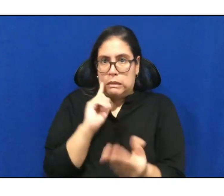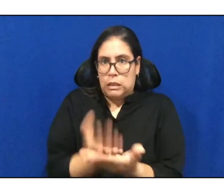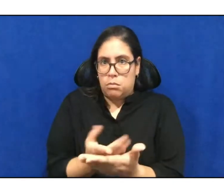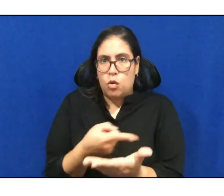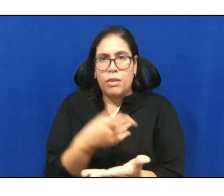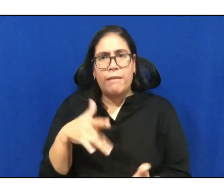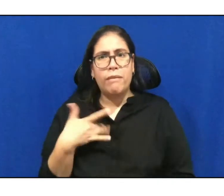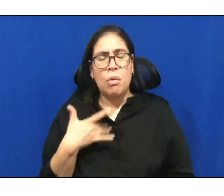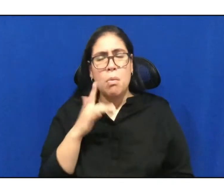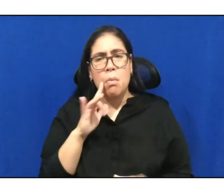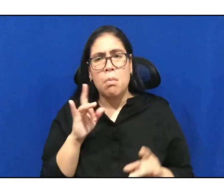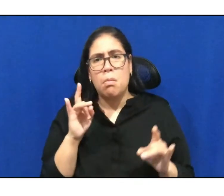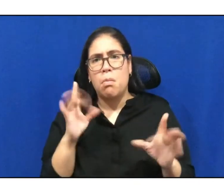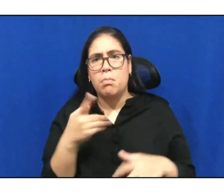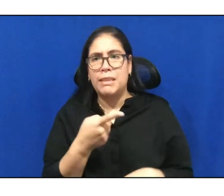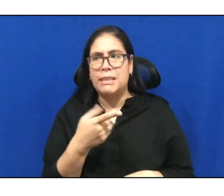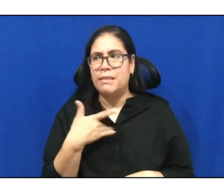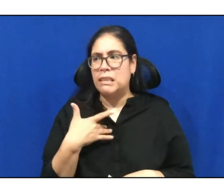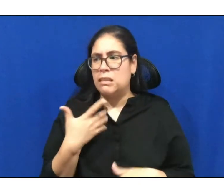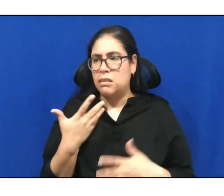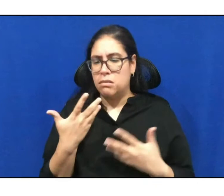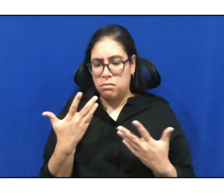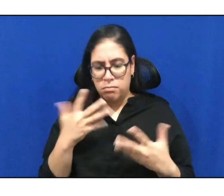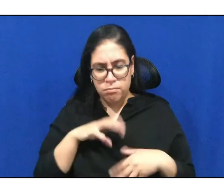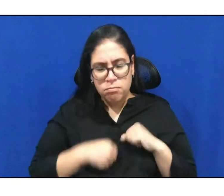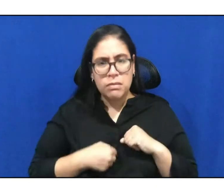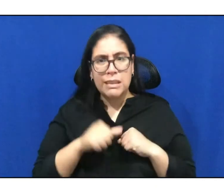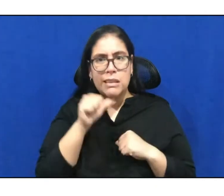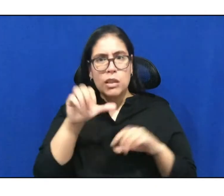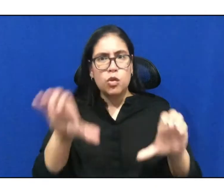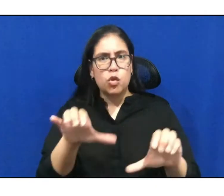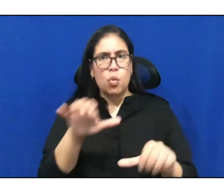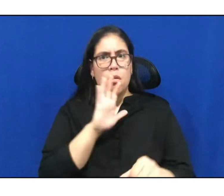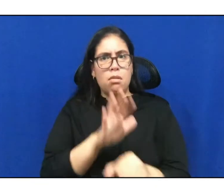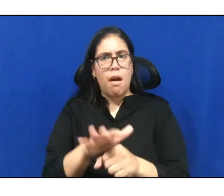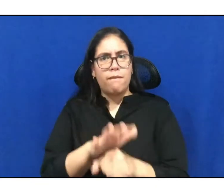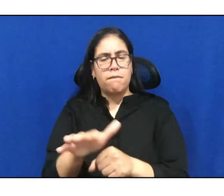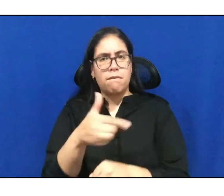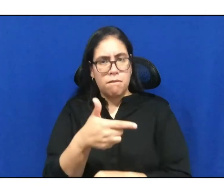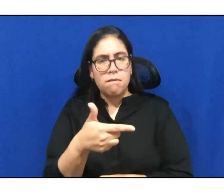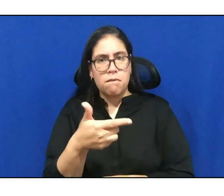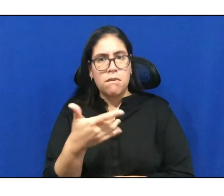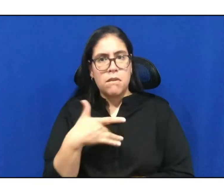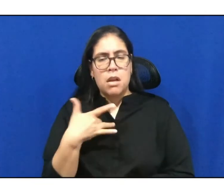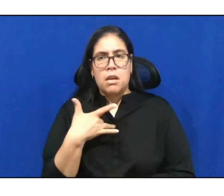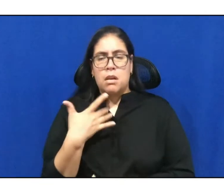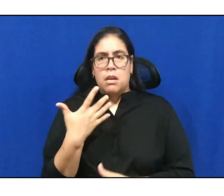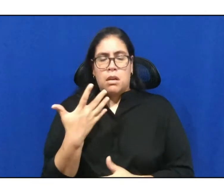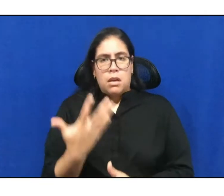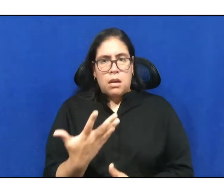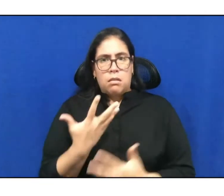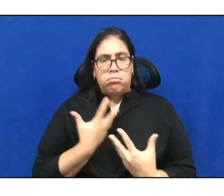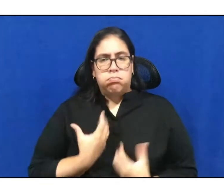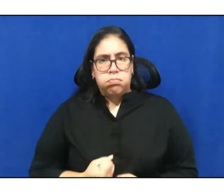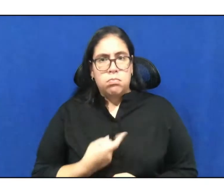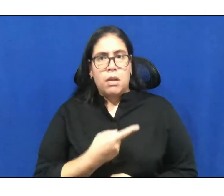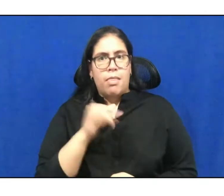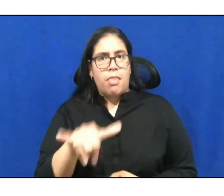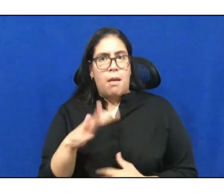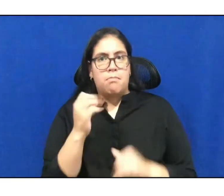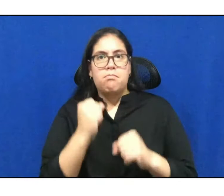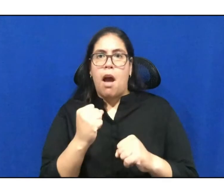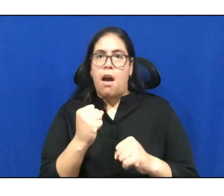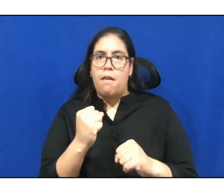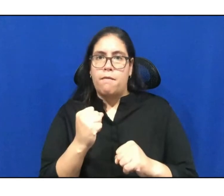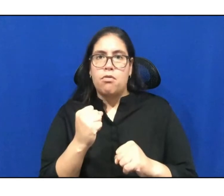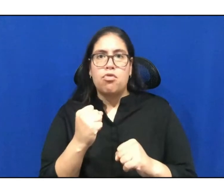about, like that she didn't do enough. And I think the Pulitzer Board awarding her an honorary Pulitzer this year was a powerful gesture of reminding us